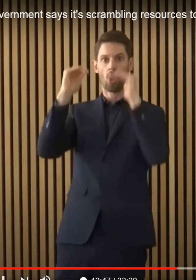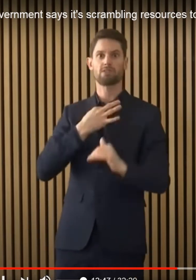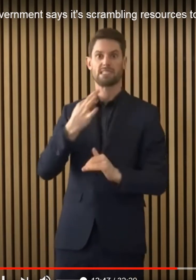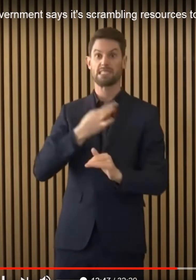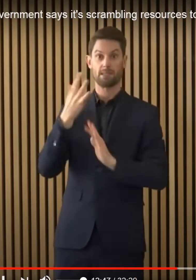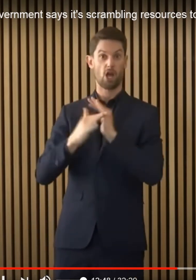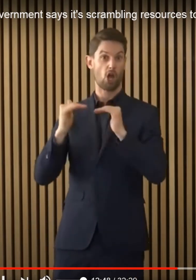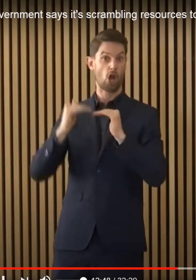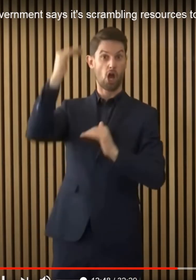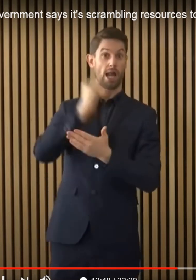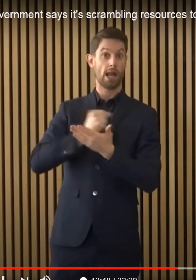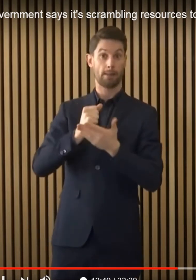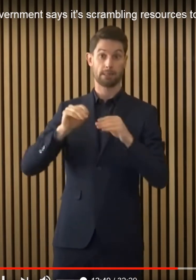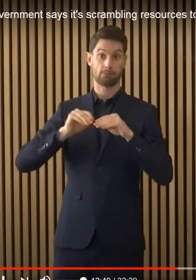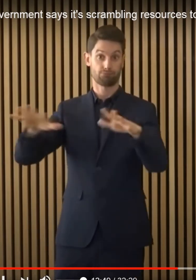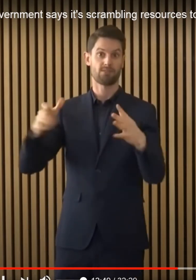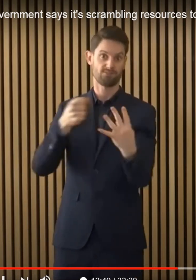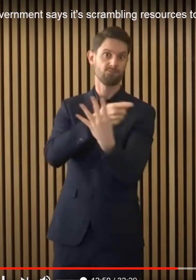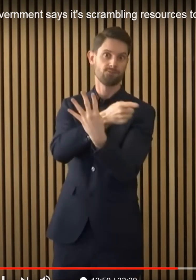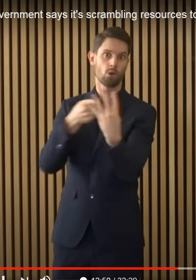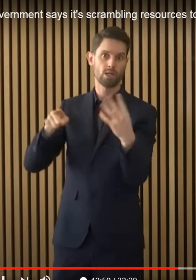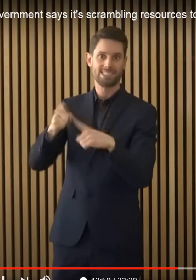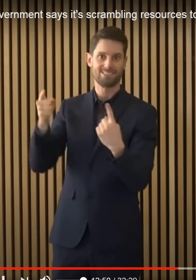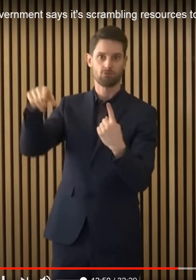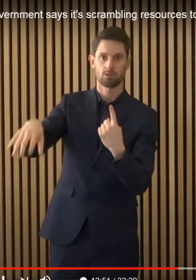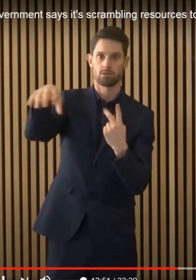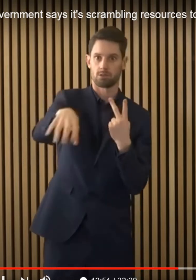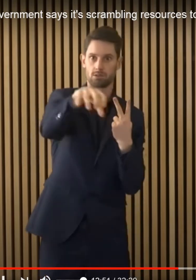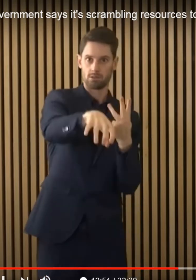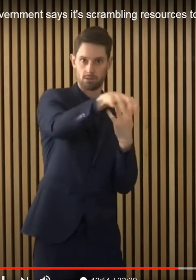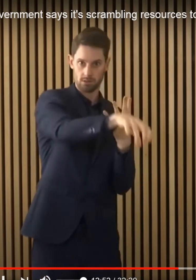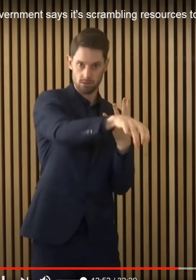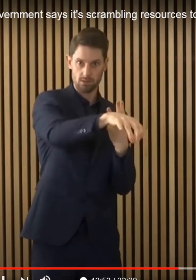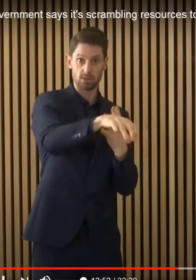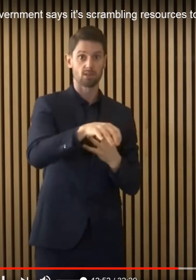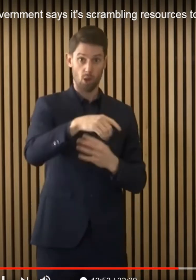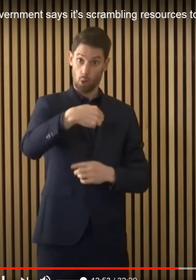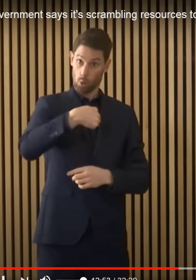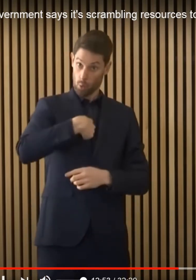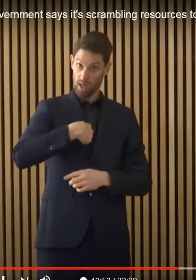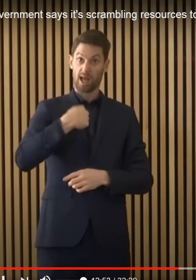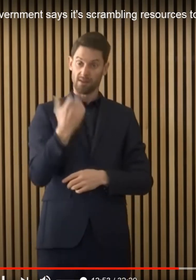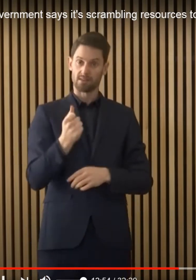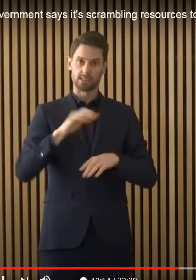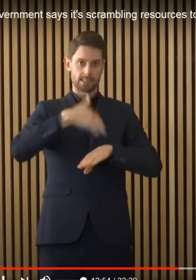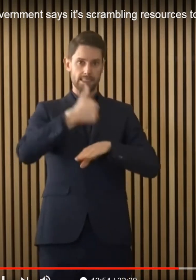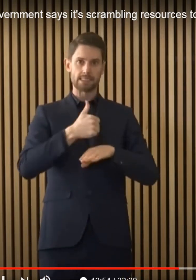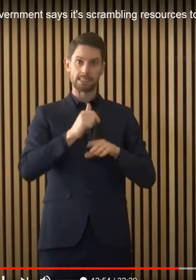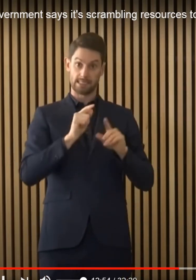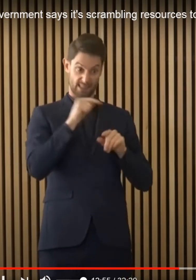is absolutely no doubt about that. But we have put response teams in, and this is a